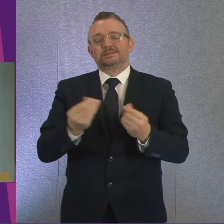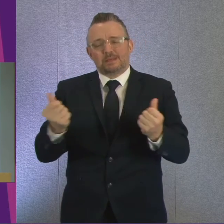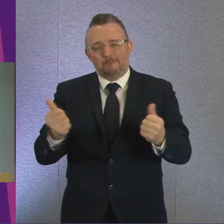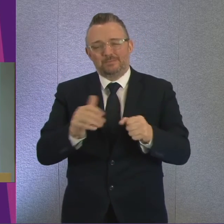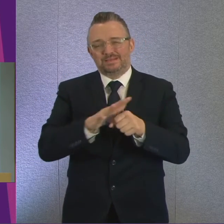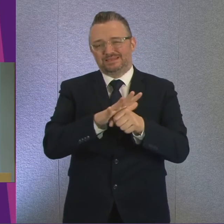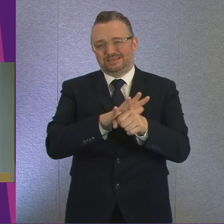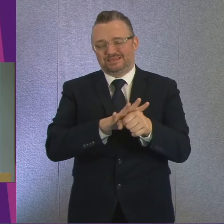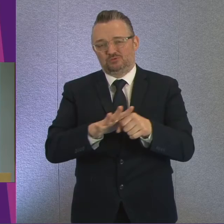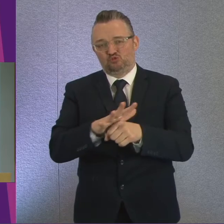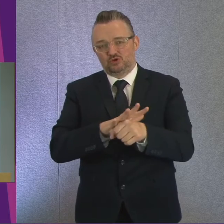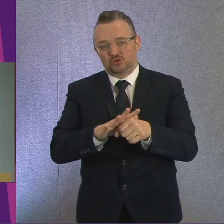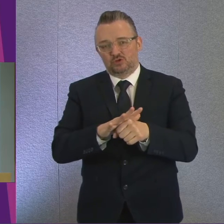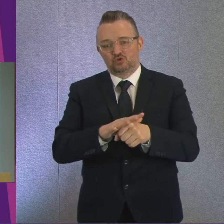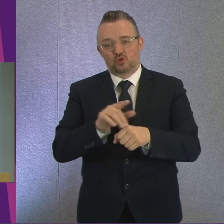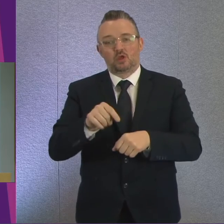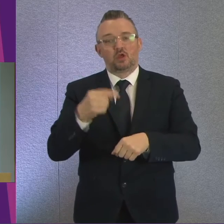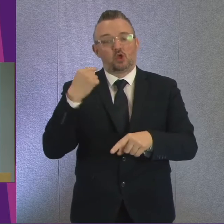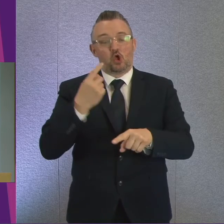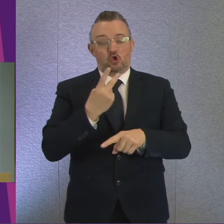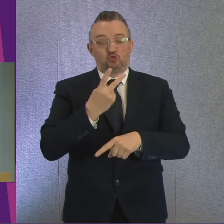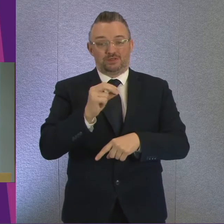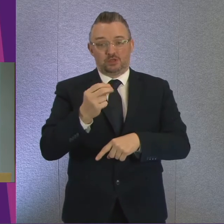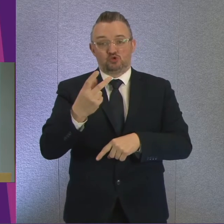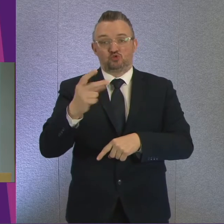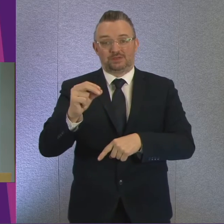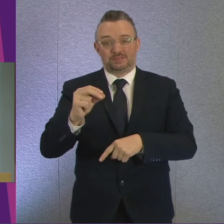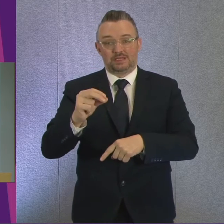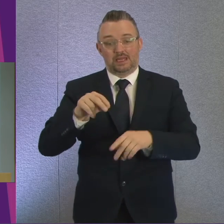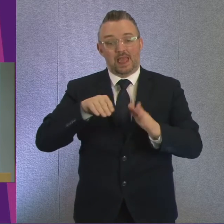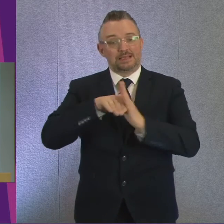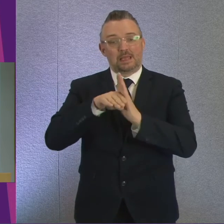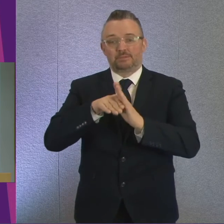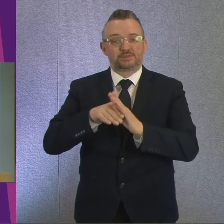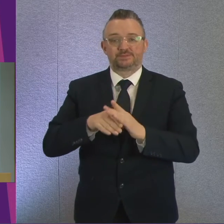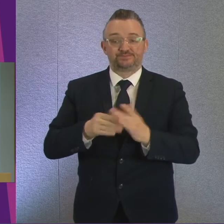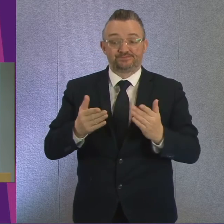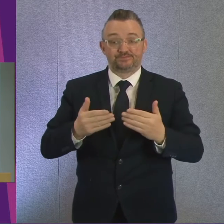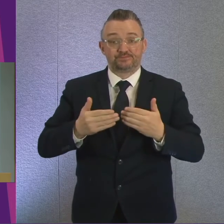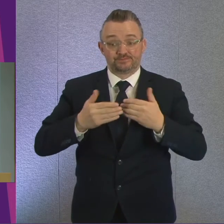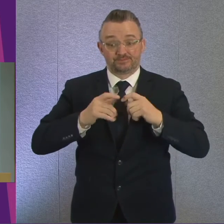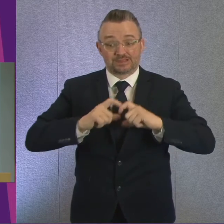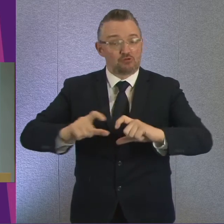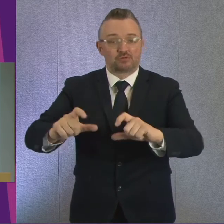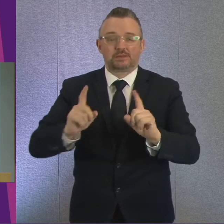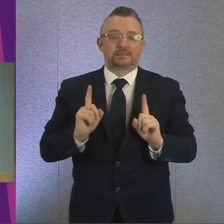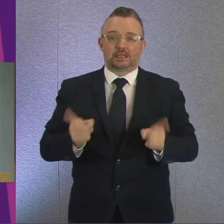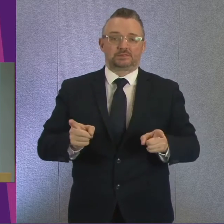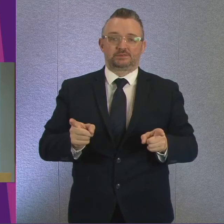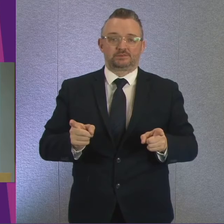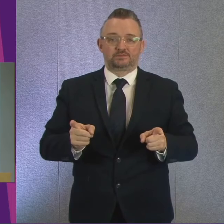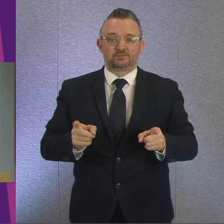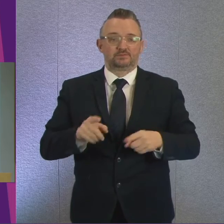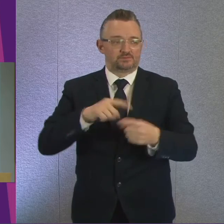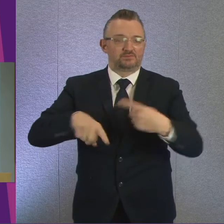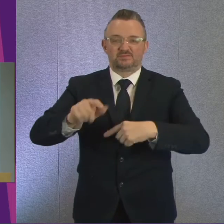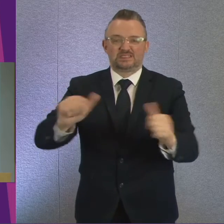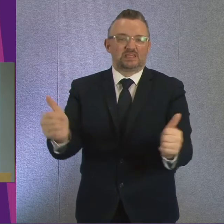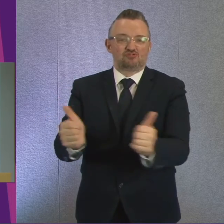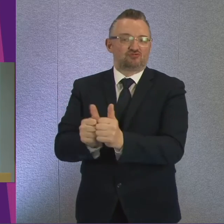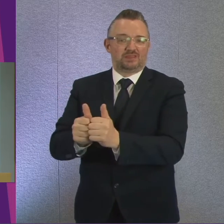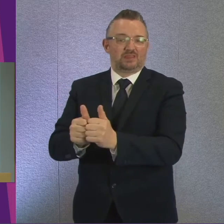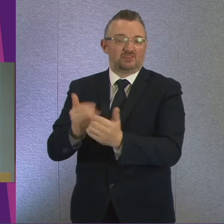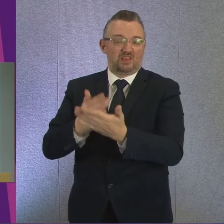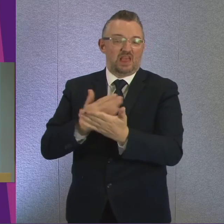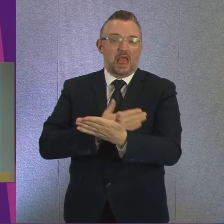mean that the 2020 exam diet can't go ahead, and I think everyone has agreed that that is the case. It's very